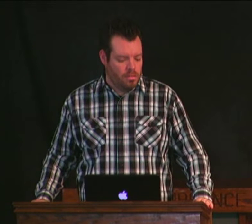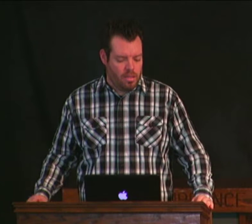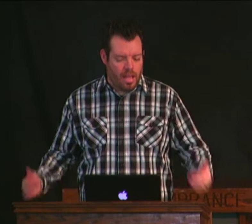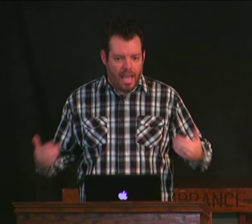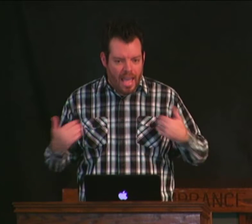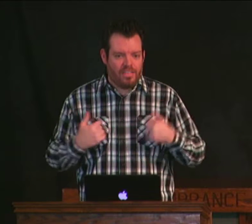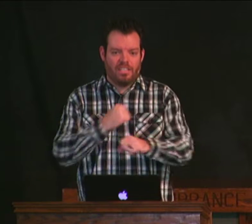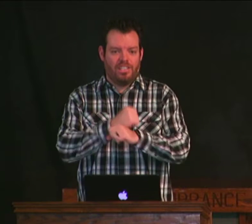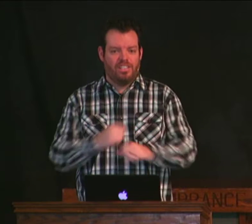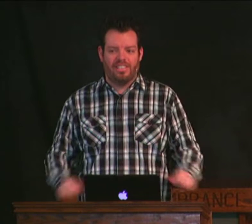I have that security.